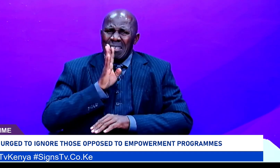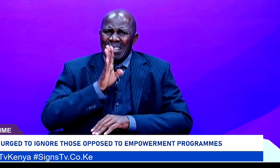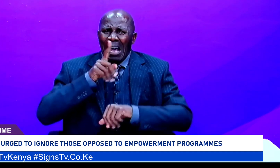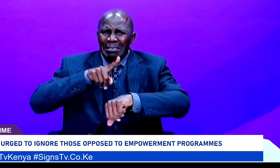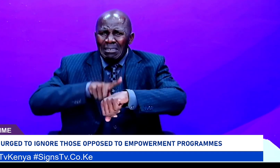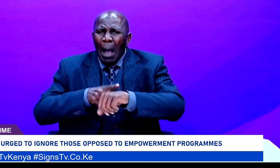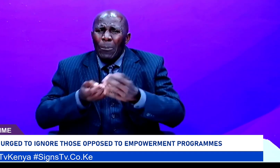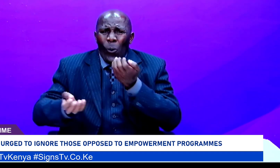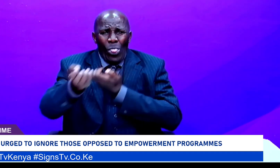lives.